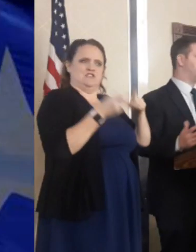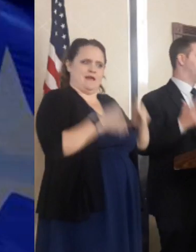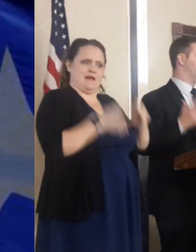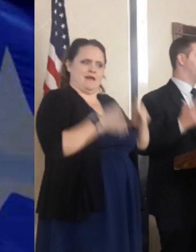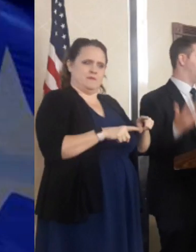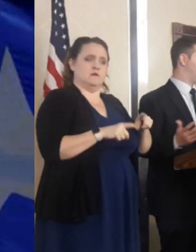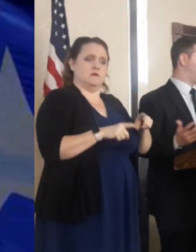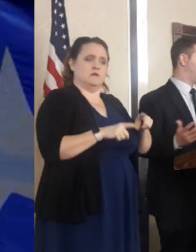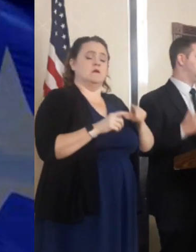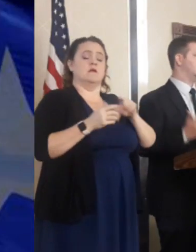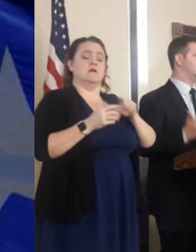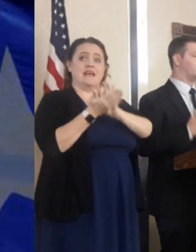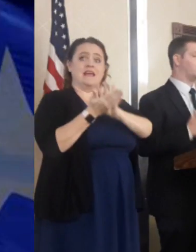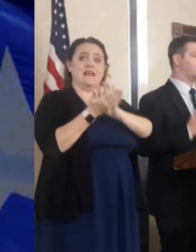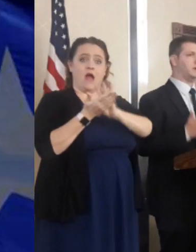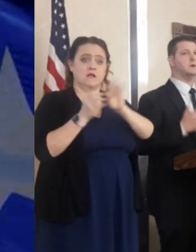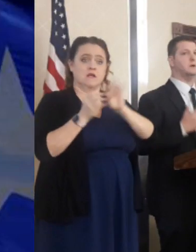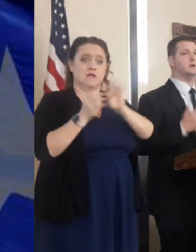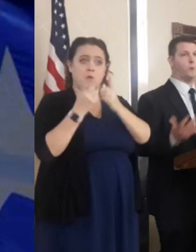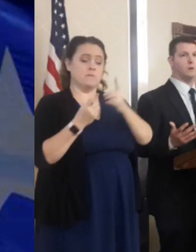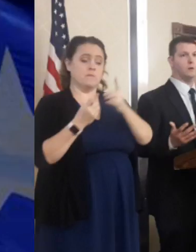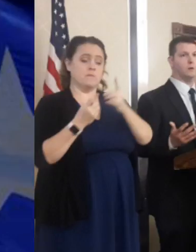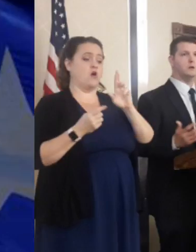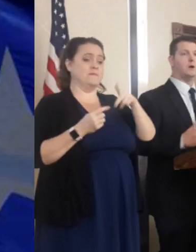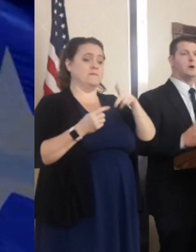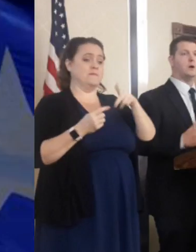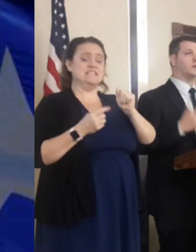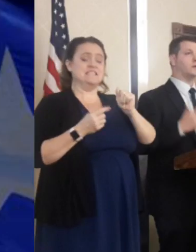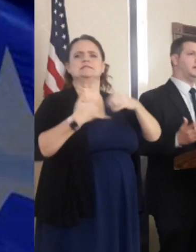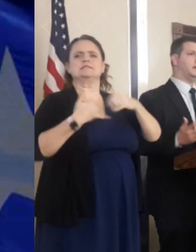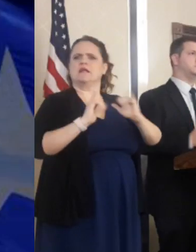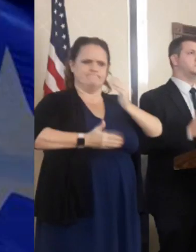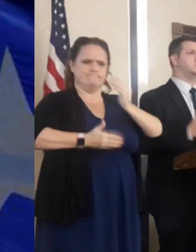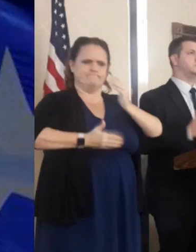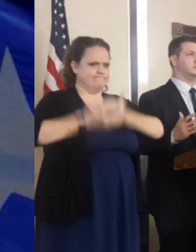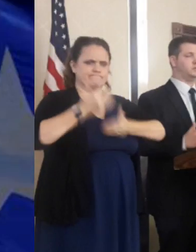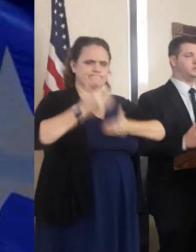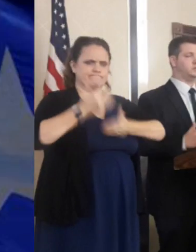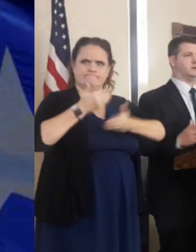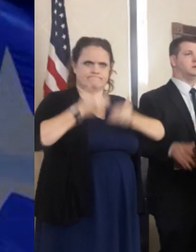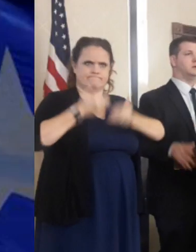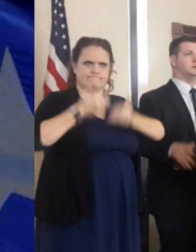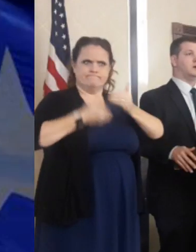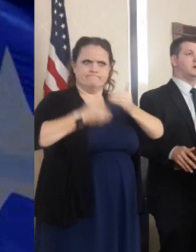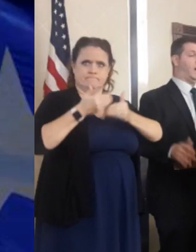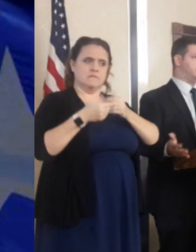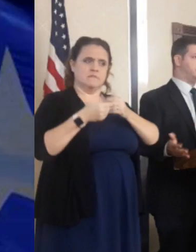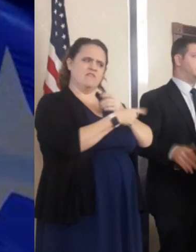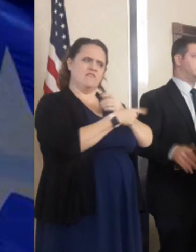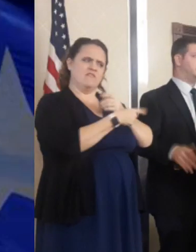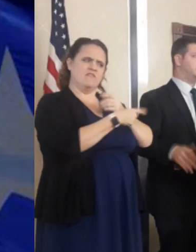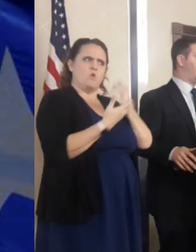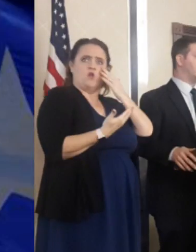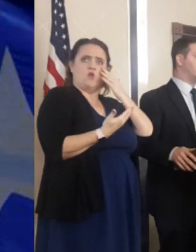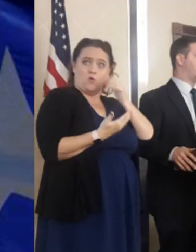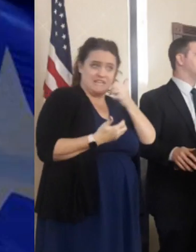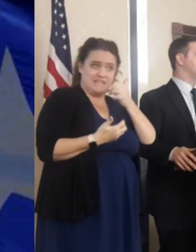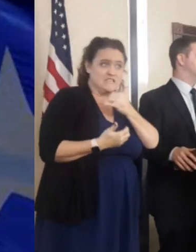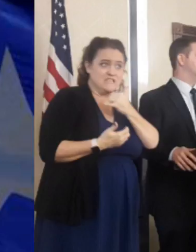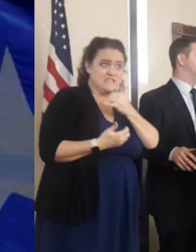department for the RPT still working well? Were there any issues during this year? I have not found